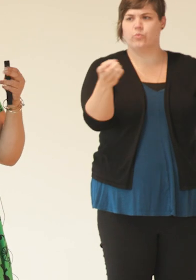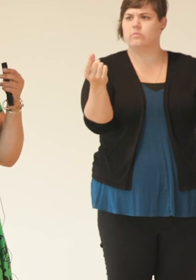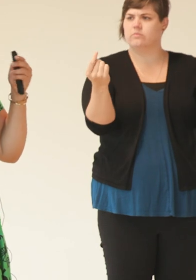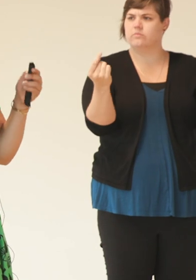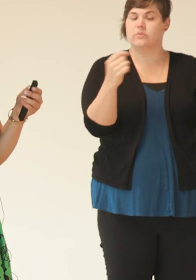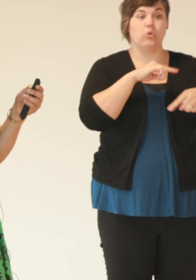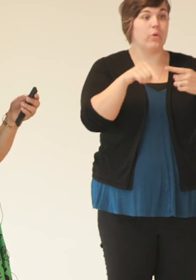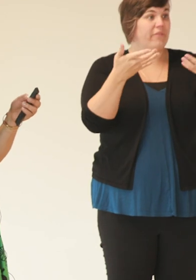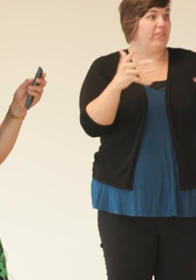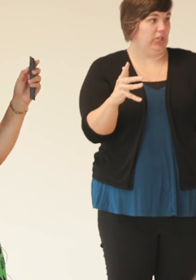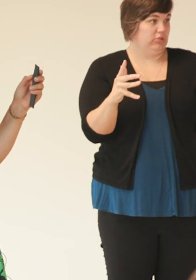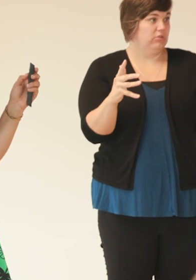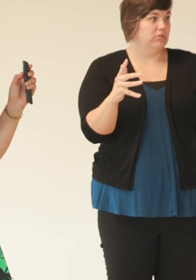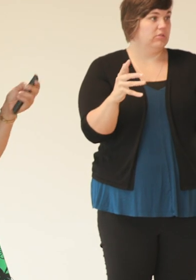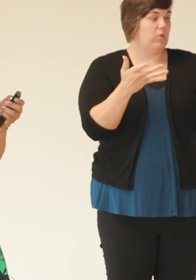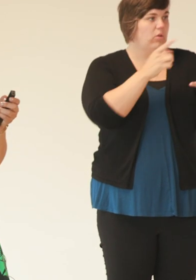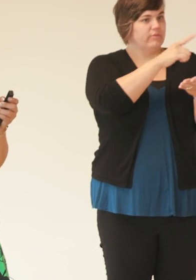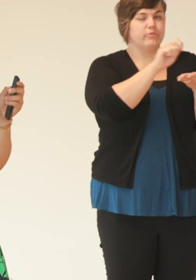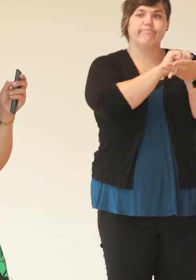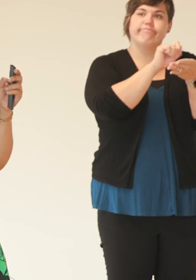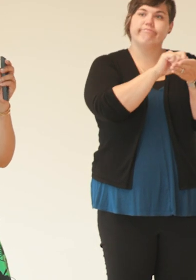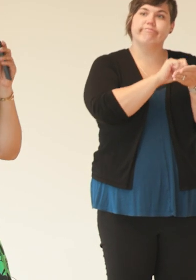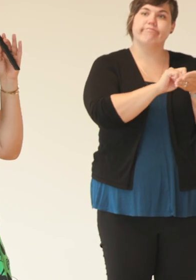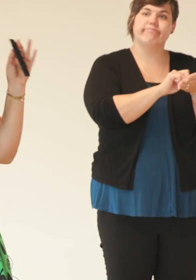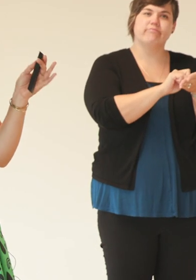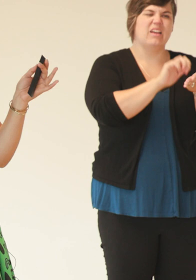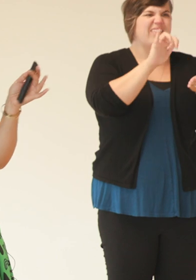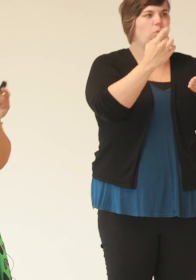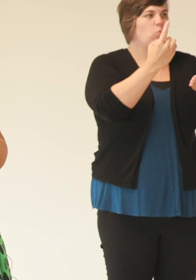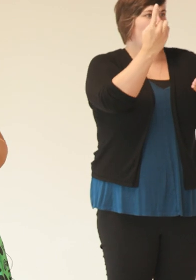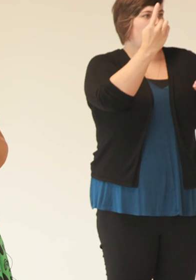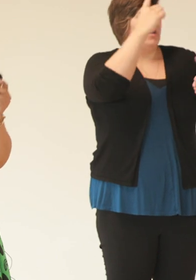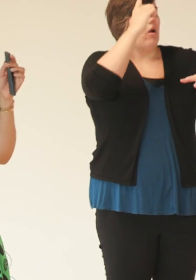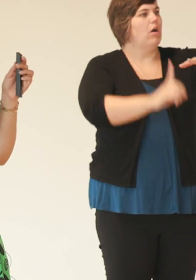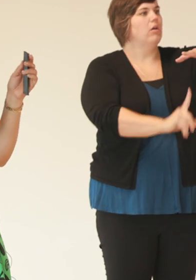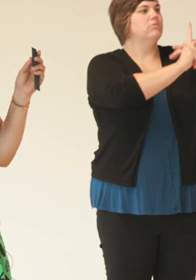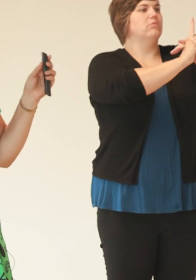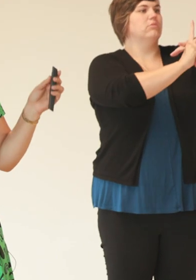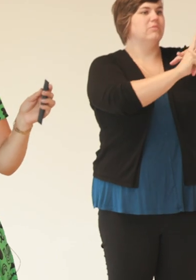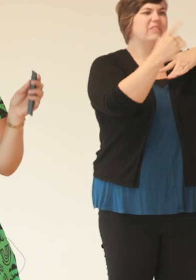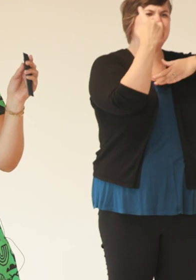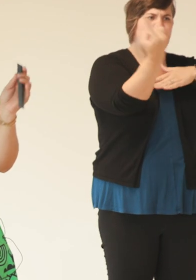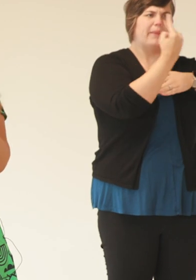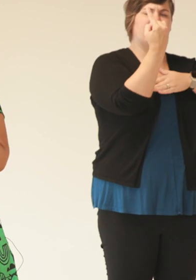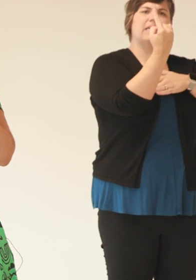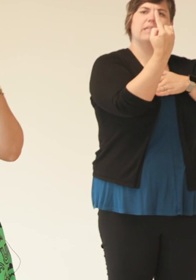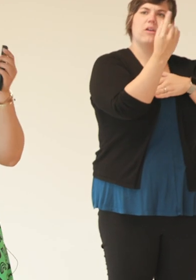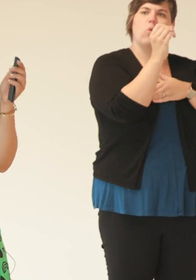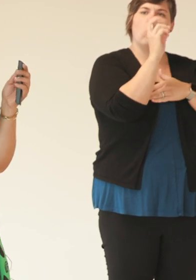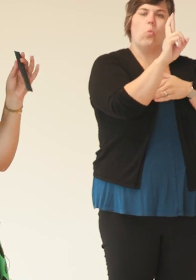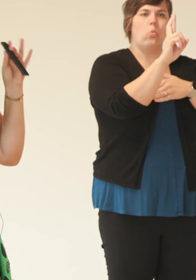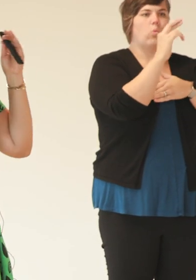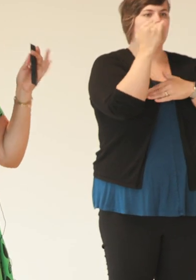end of this, before you leave today, write down what that thing was that came to your mind. If there's something, it might come in, where, as